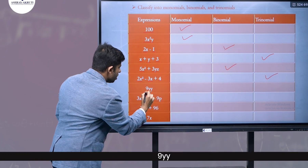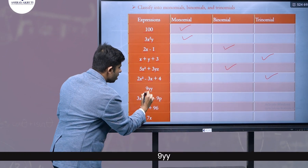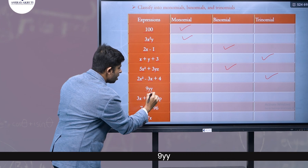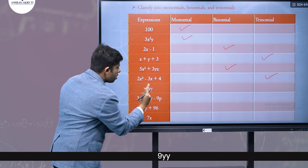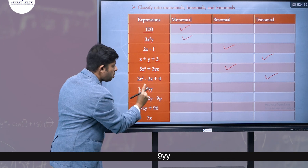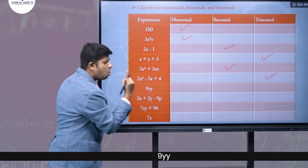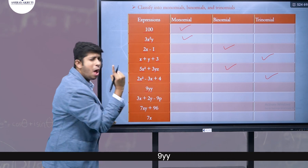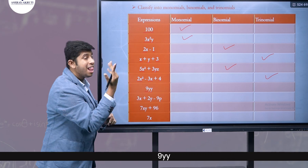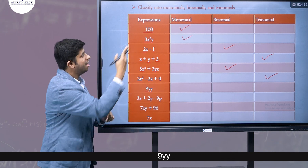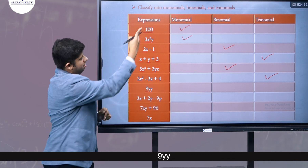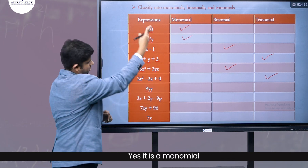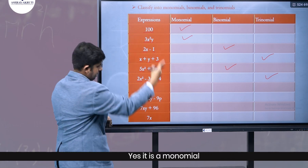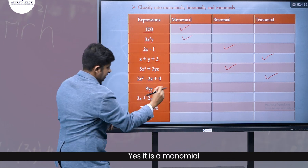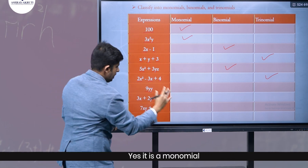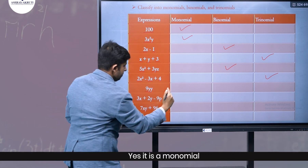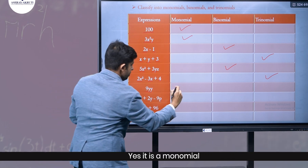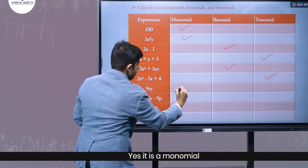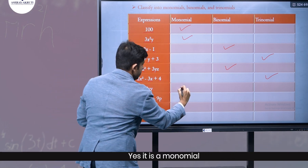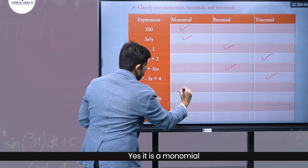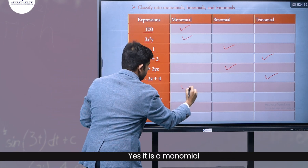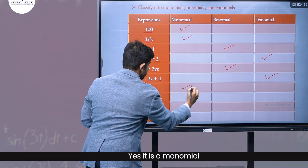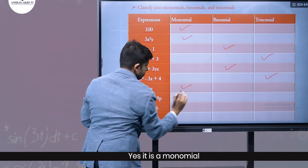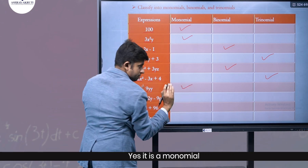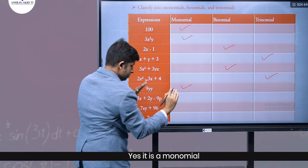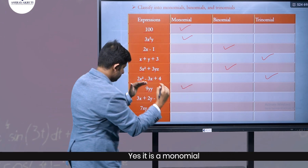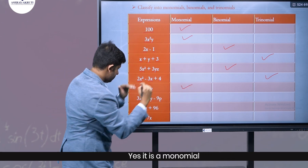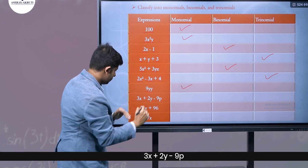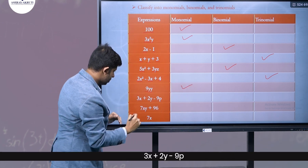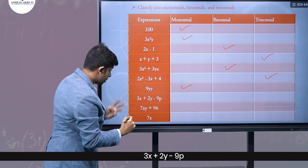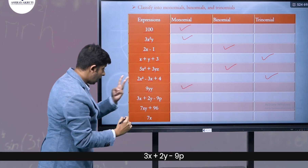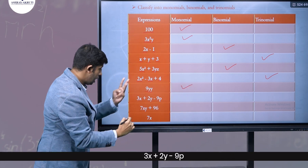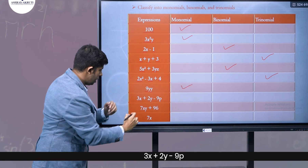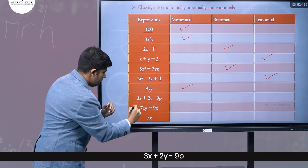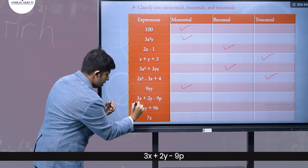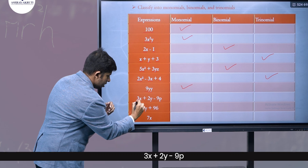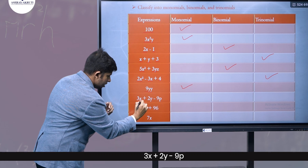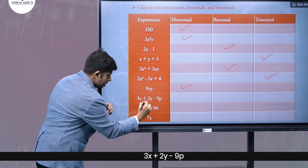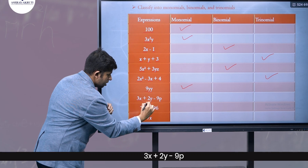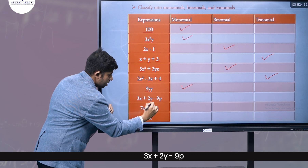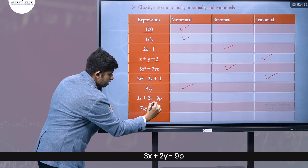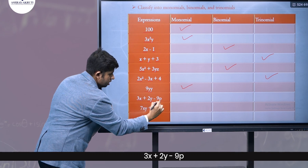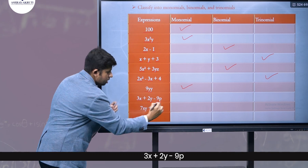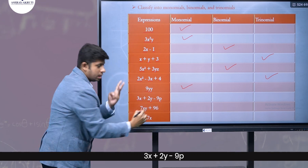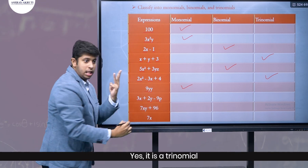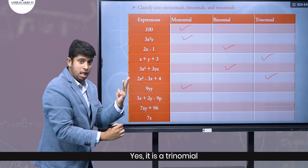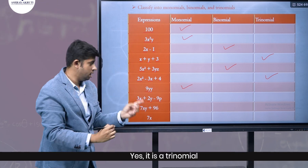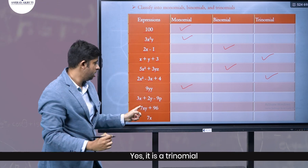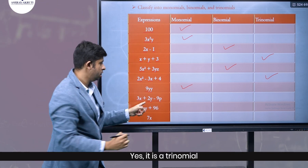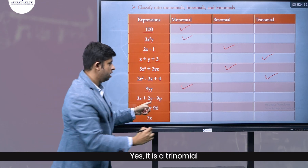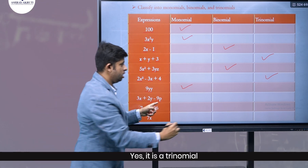9yy. Yes, it is a monomial. 3x plus 2y minus 9p. Yes, it is a